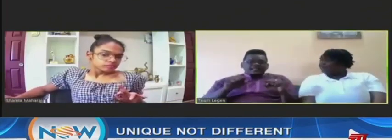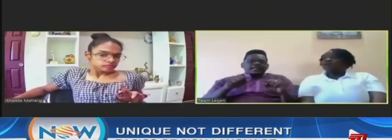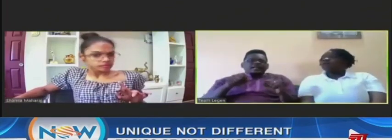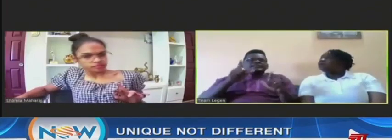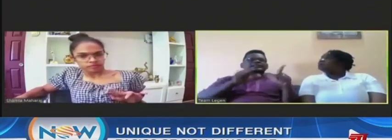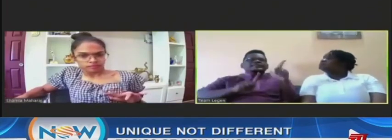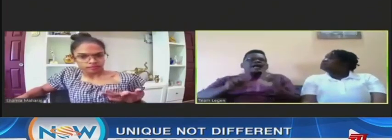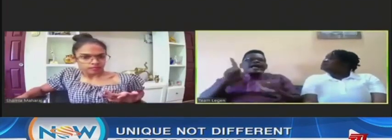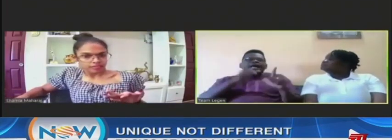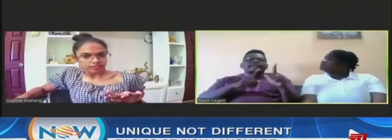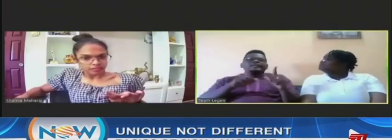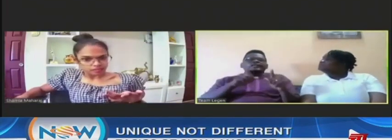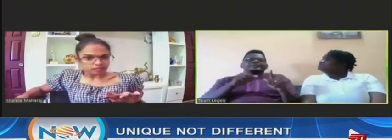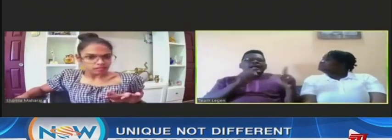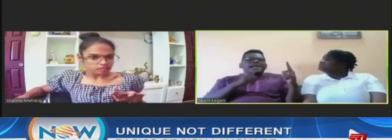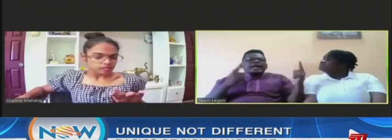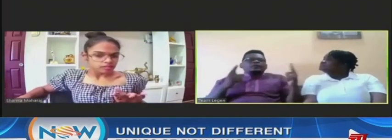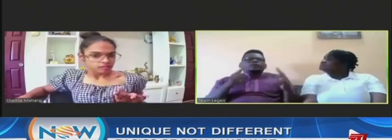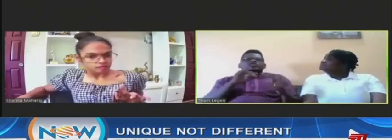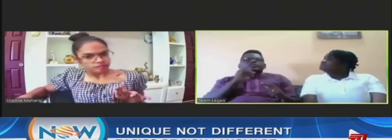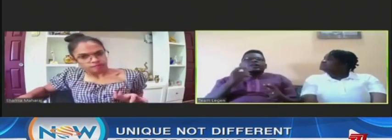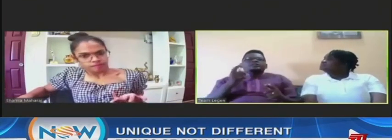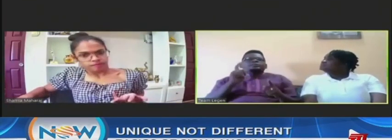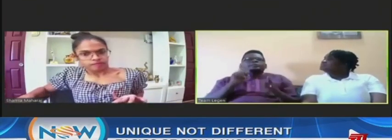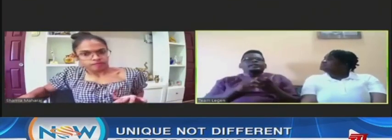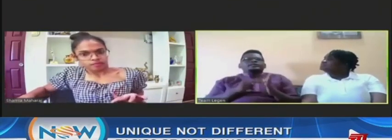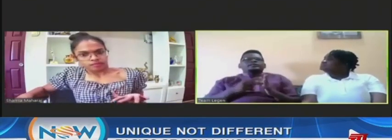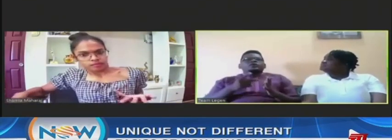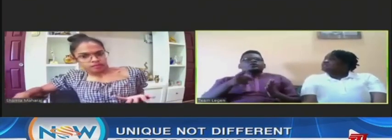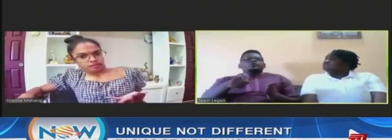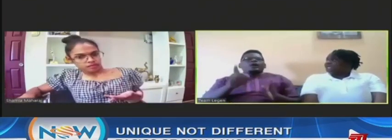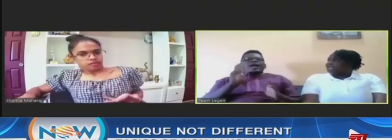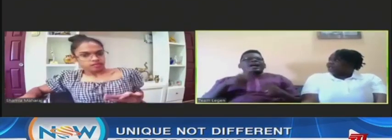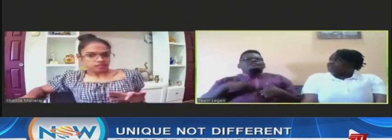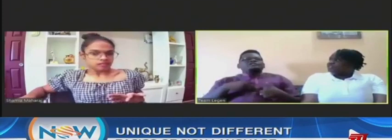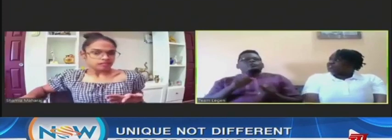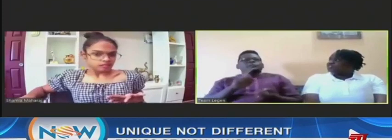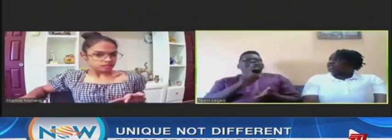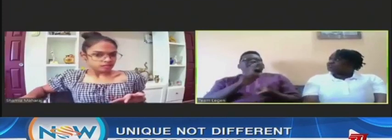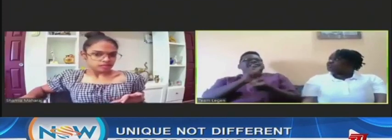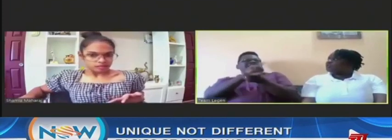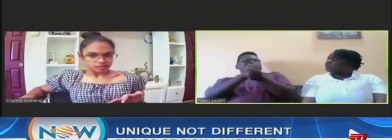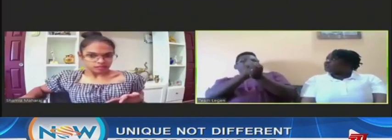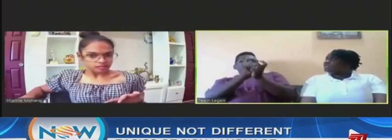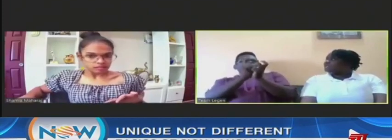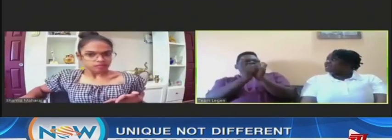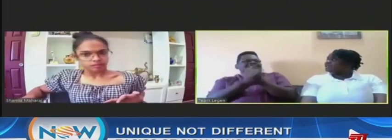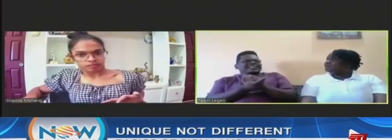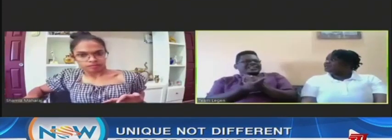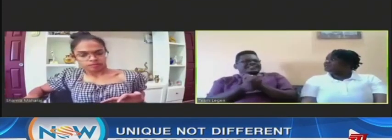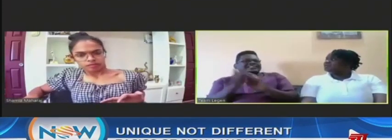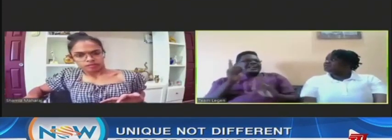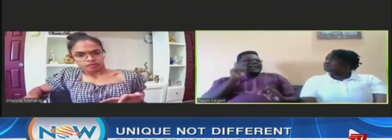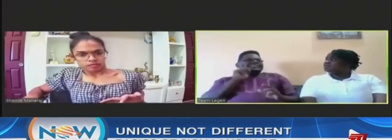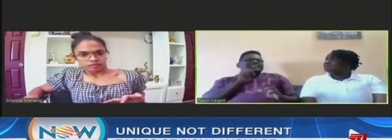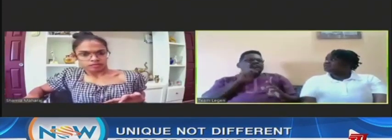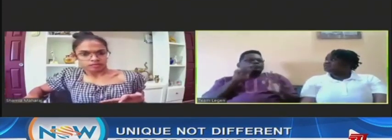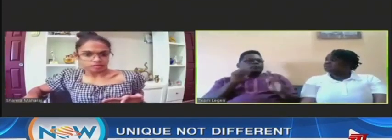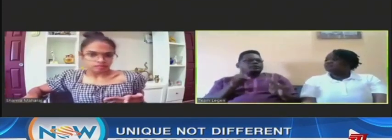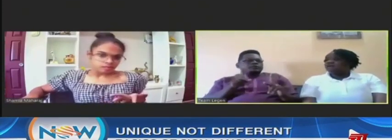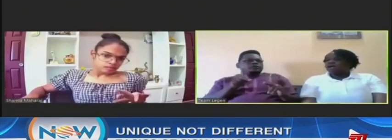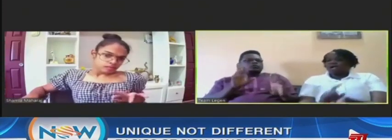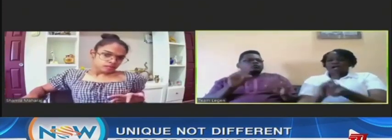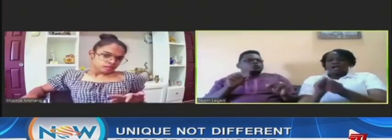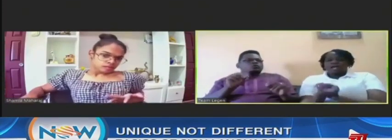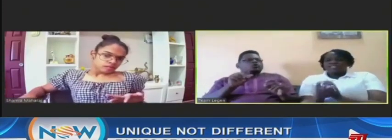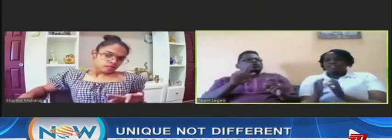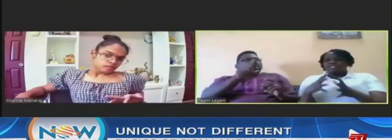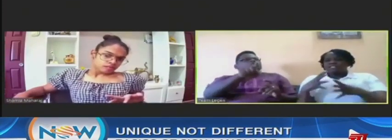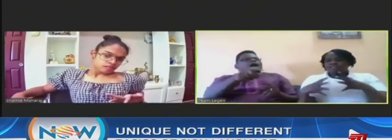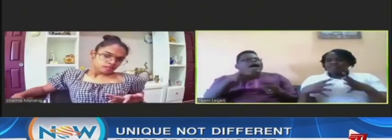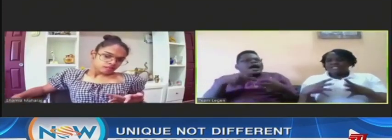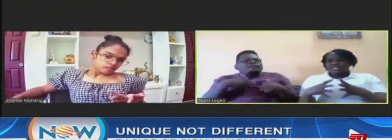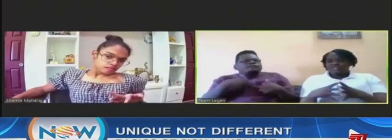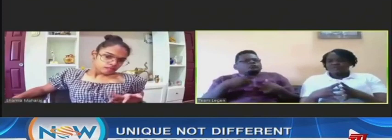it